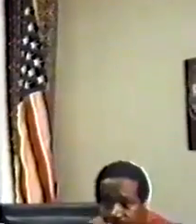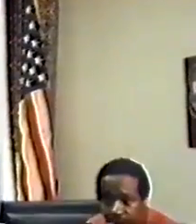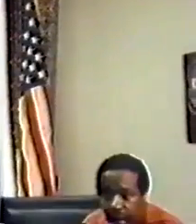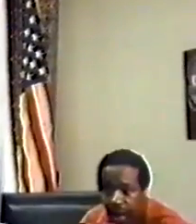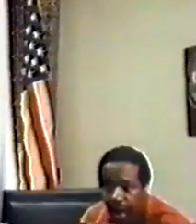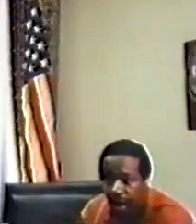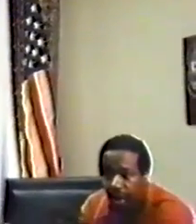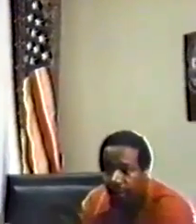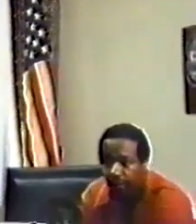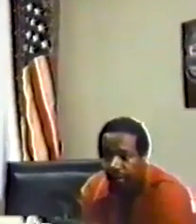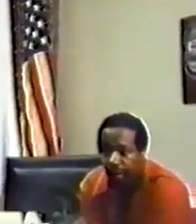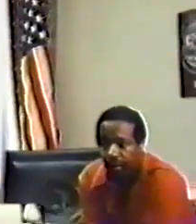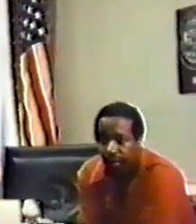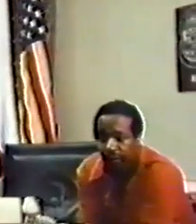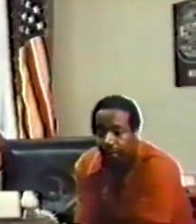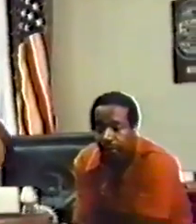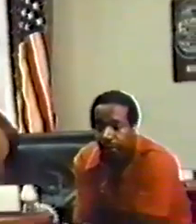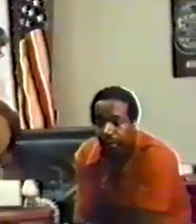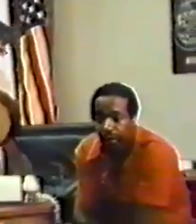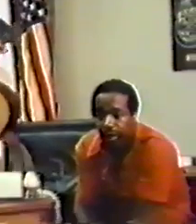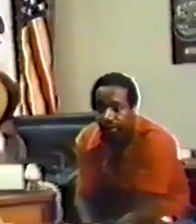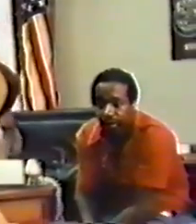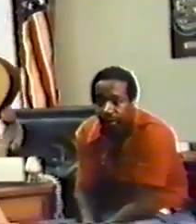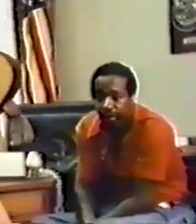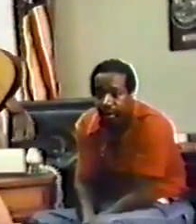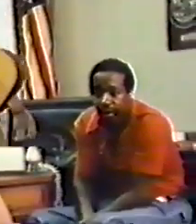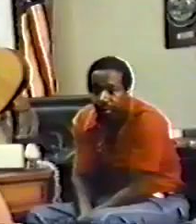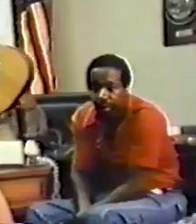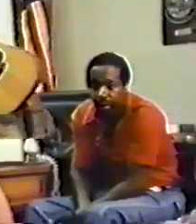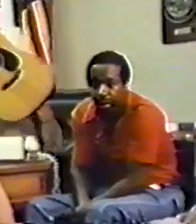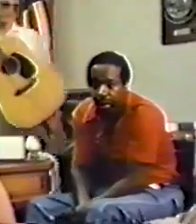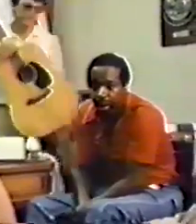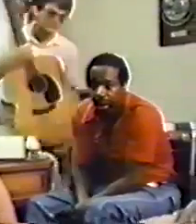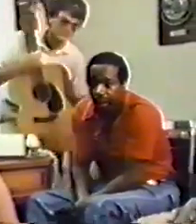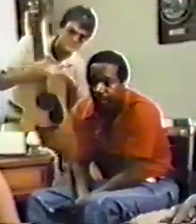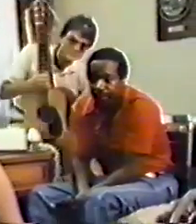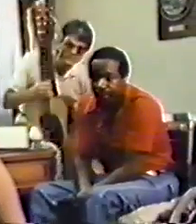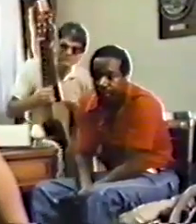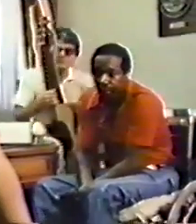about the 504 regulations